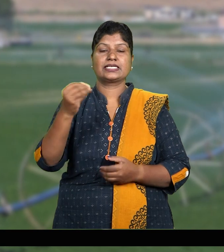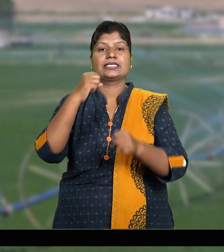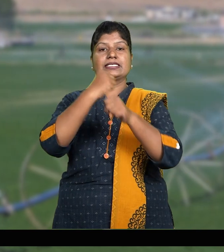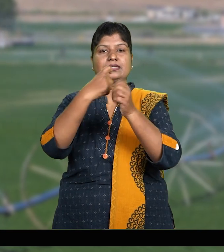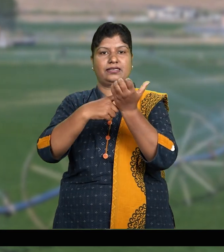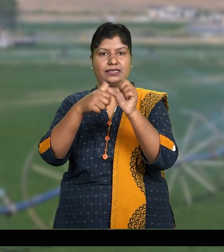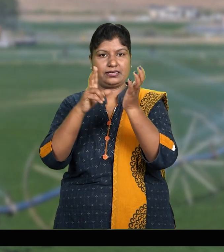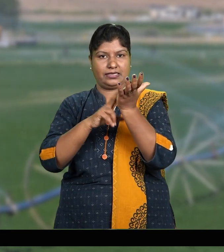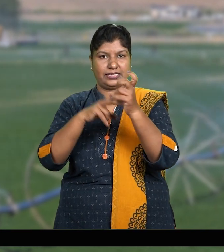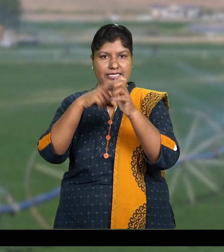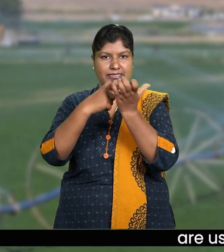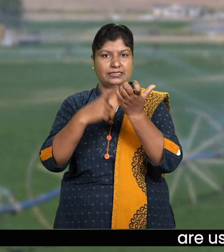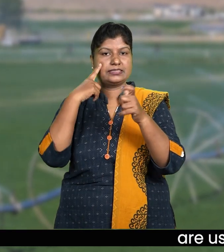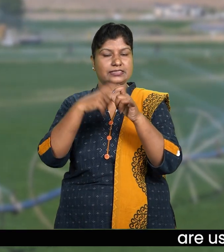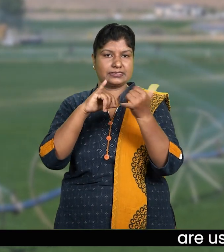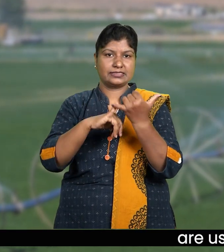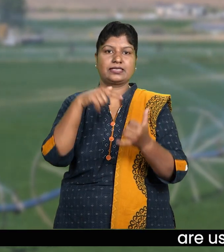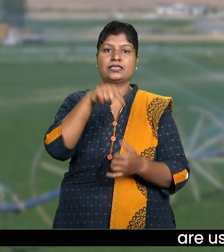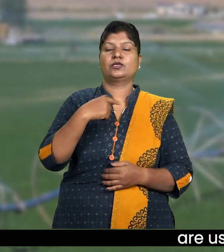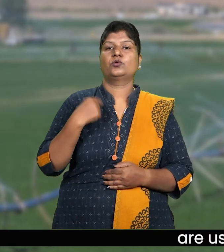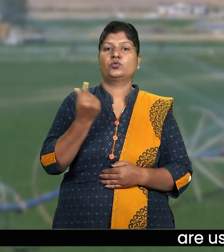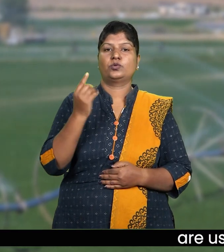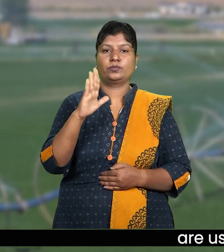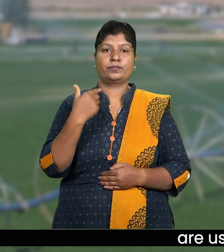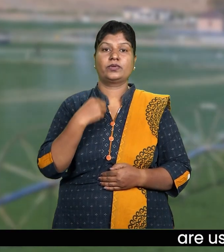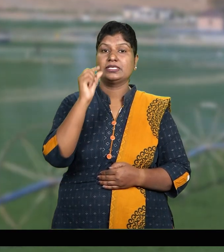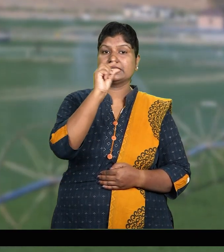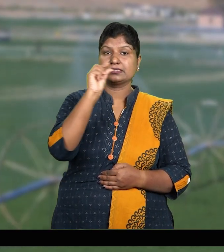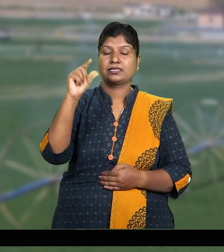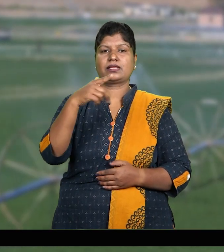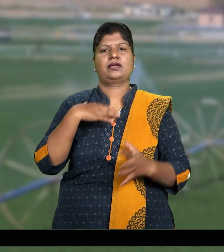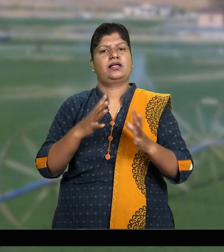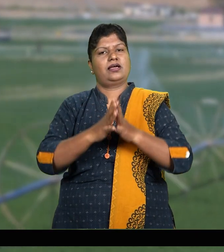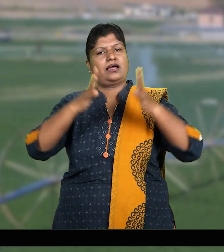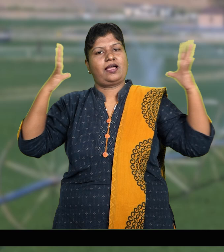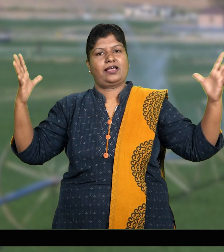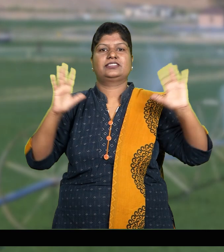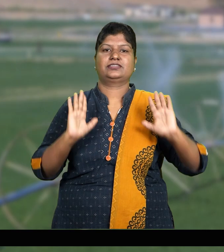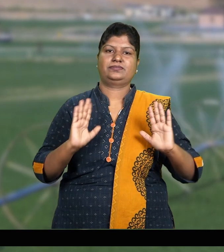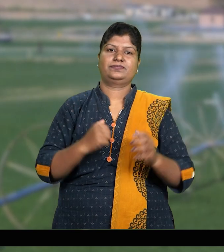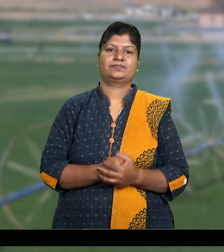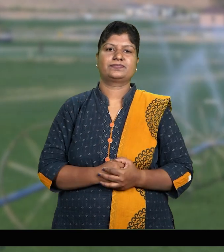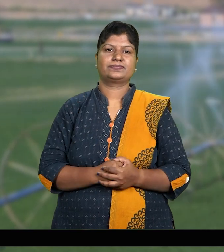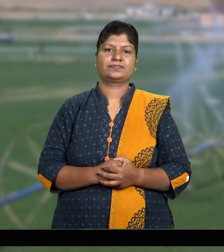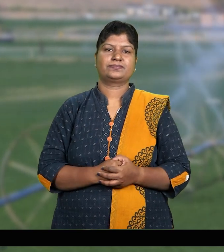and granaries are used for the storage of grains in large scale.